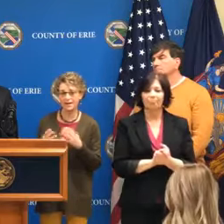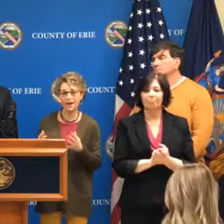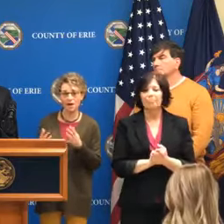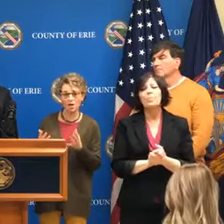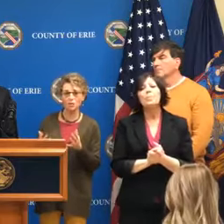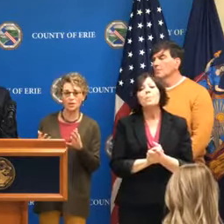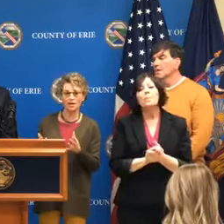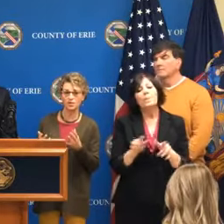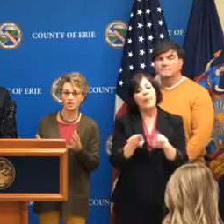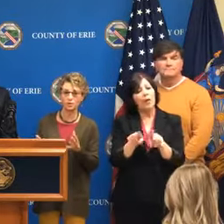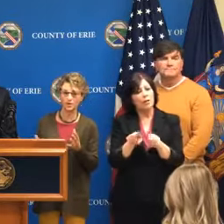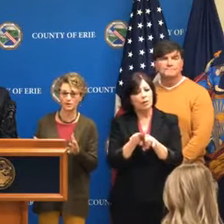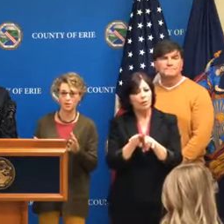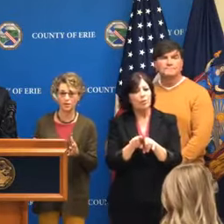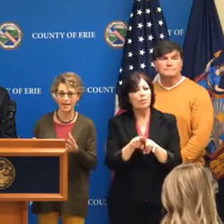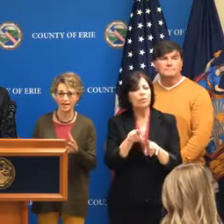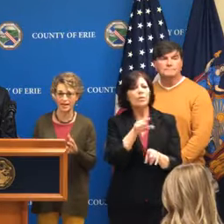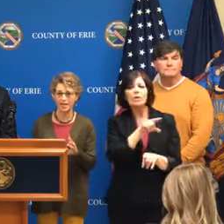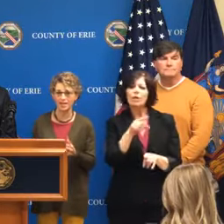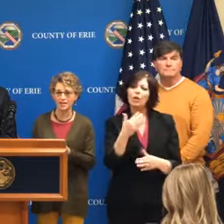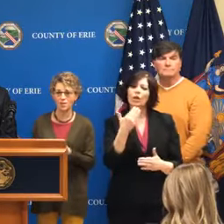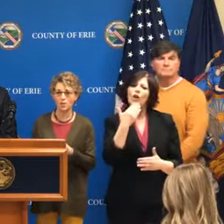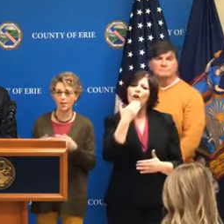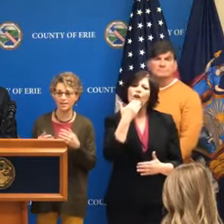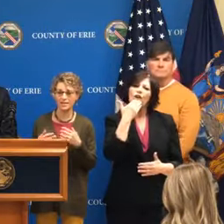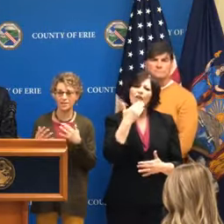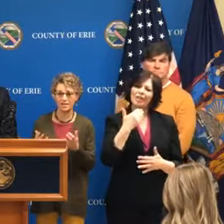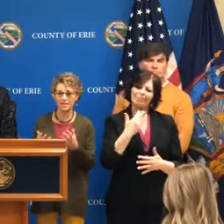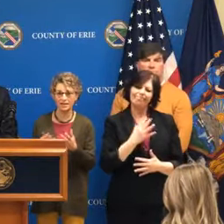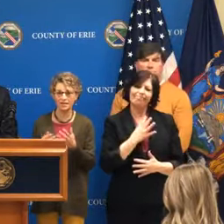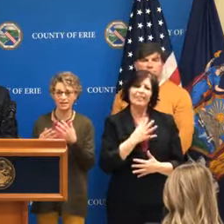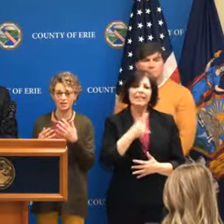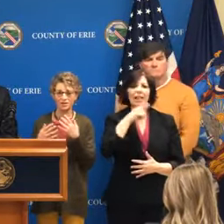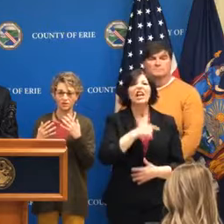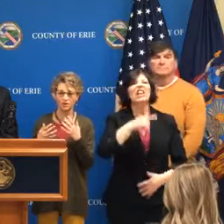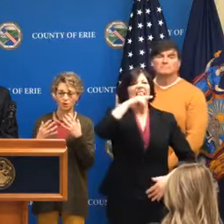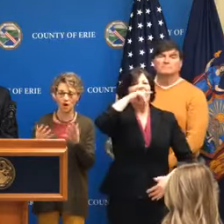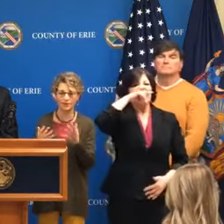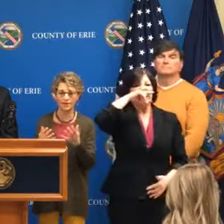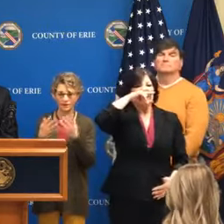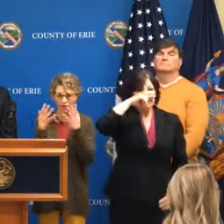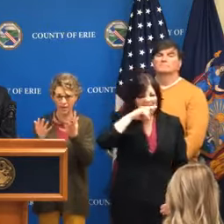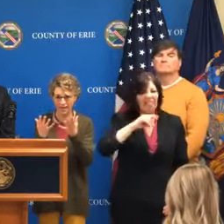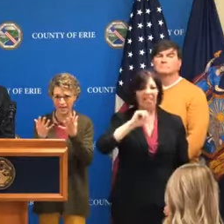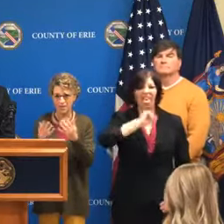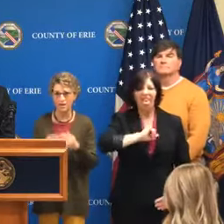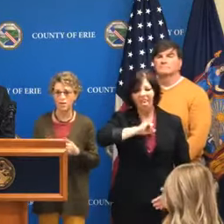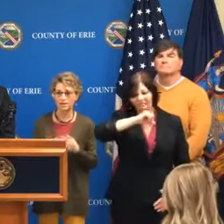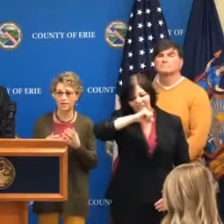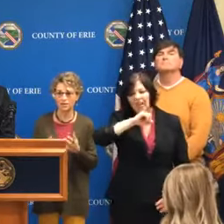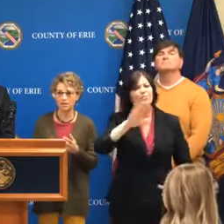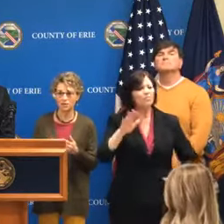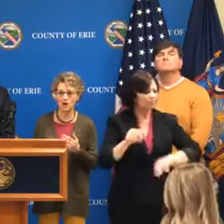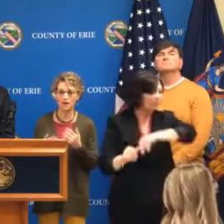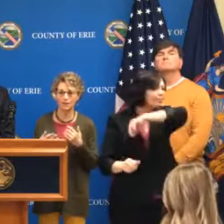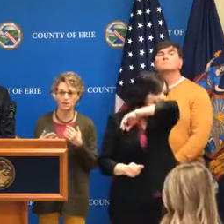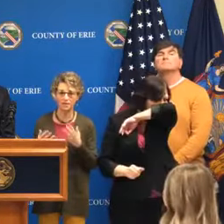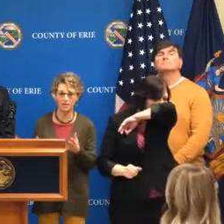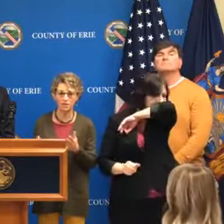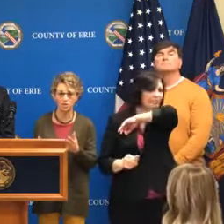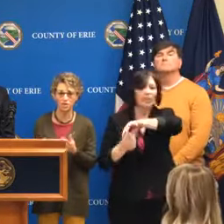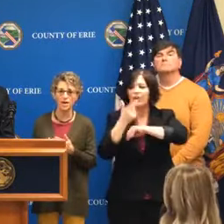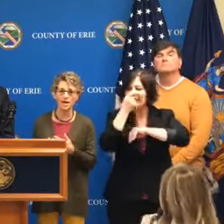And then also practice good respiratory etiquette. So instead of sneezing or coughing into your hands, you want to sneeze or cough